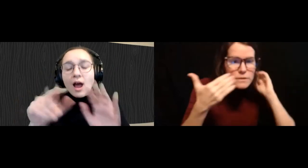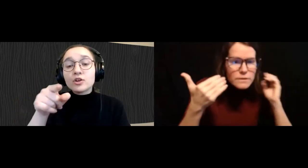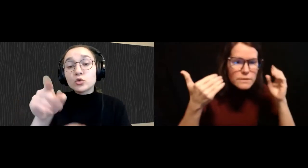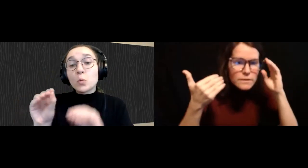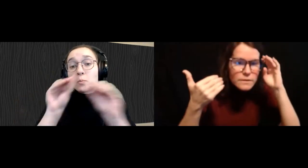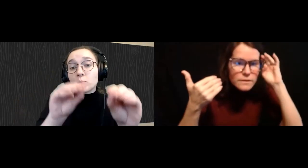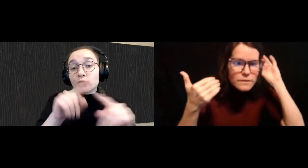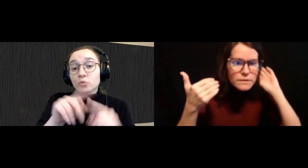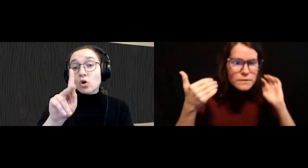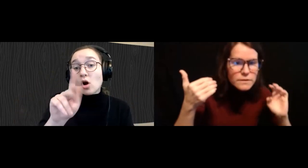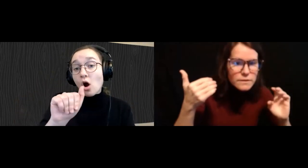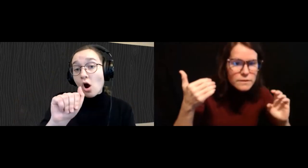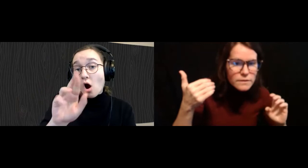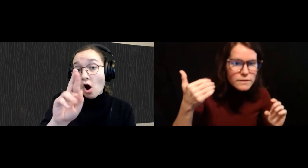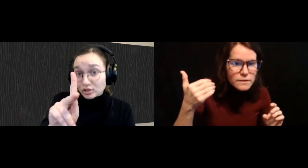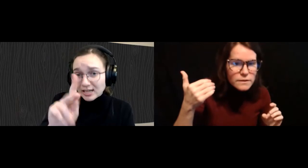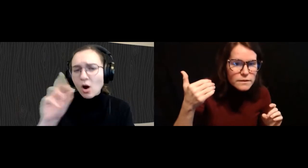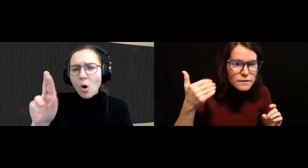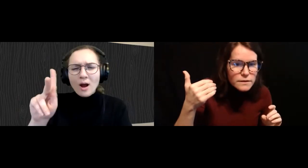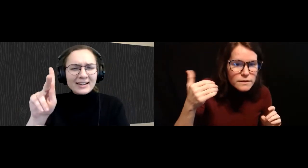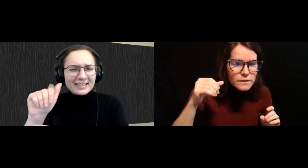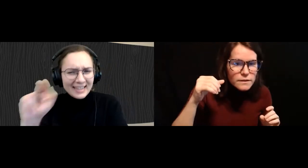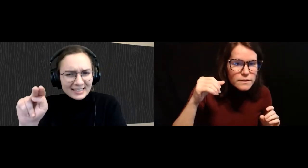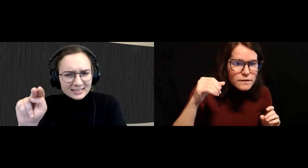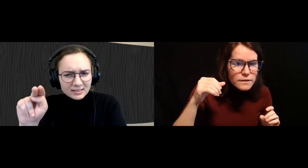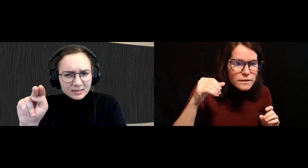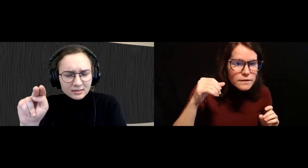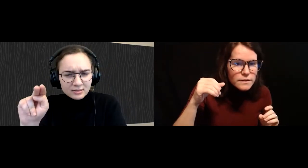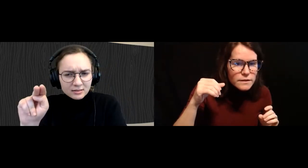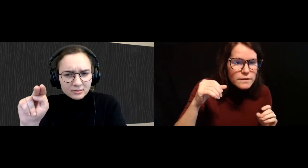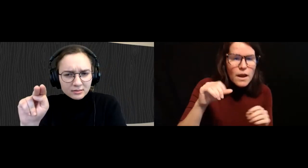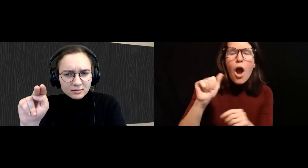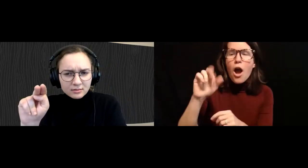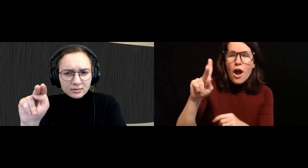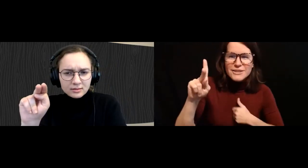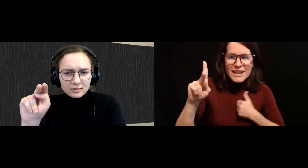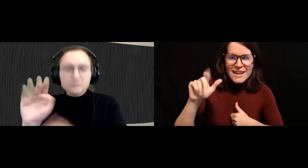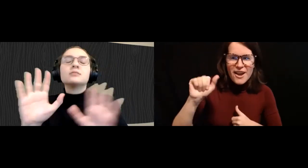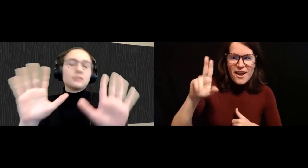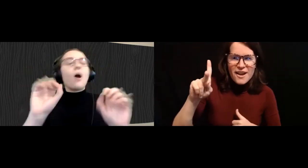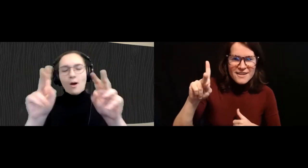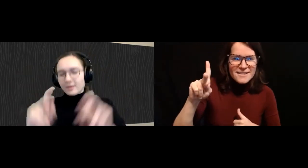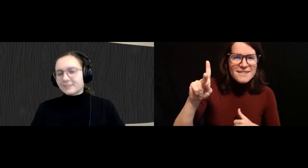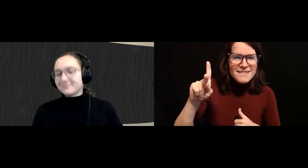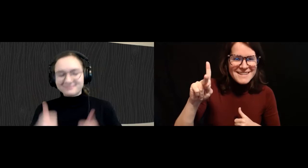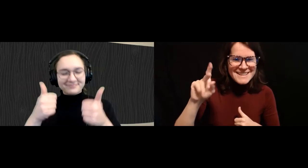We're getting some clarification from Briella to Laura. Laura asking her, is it Arkansas or Kansas? I was in Arkansas.